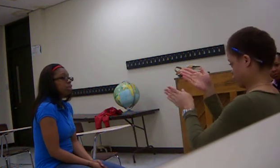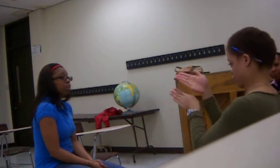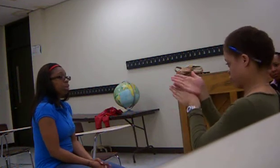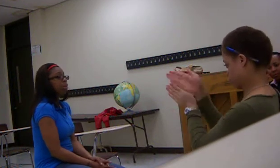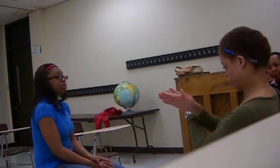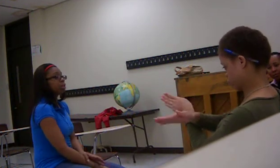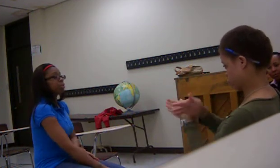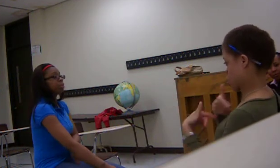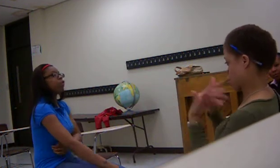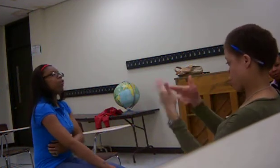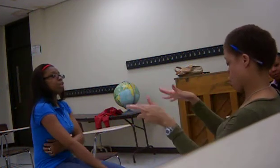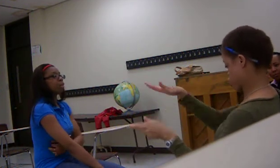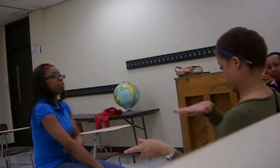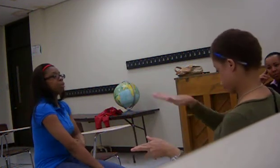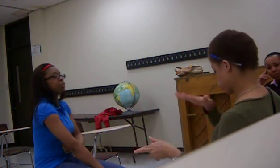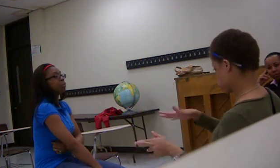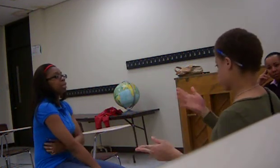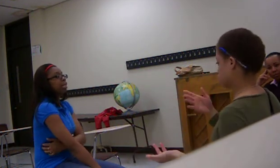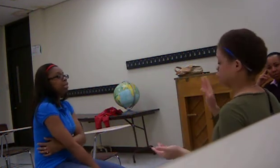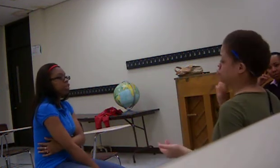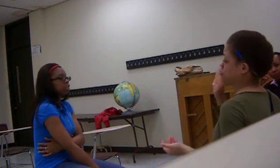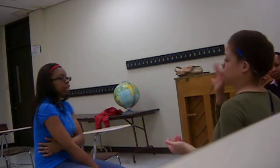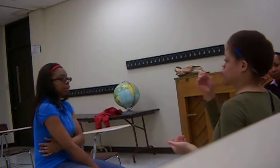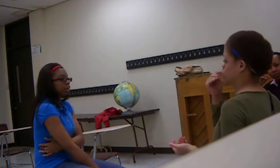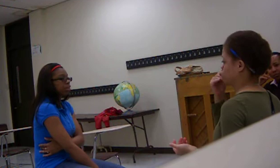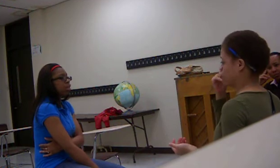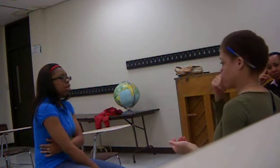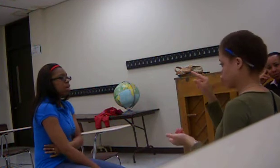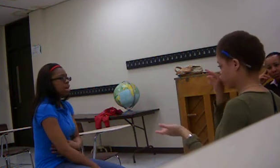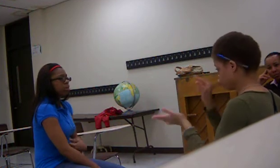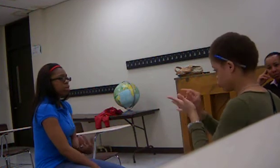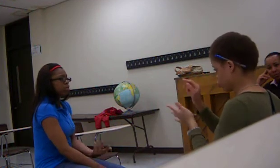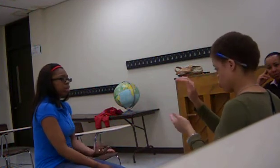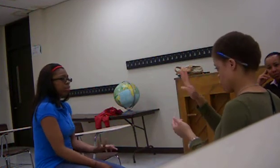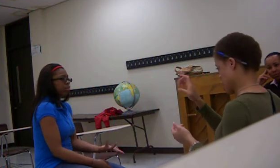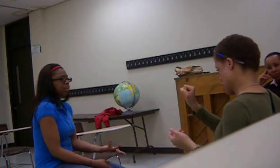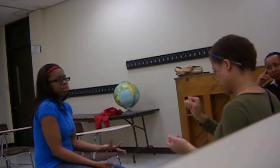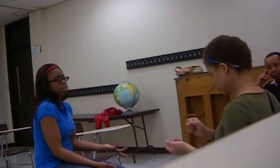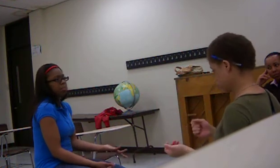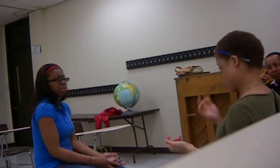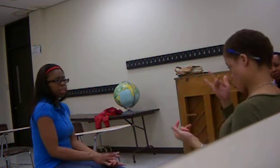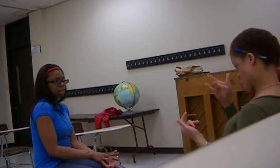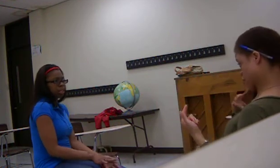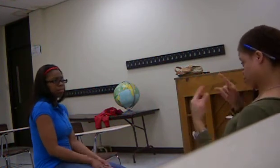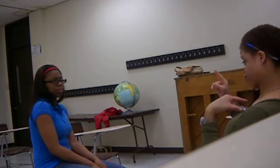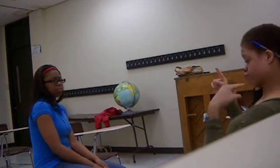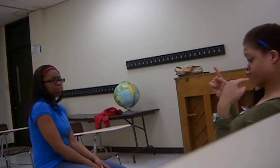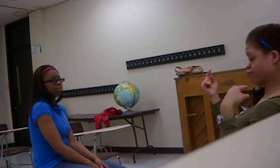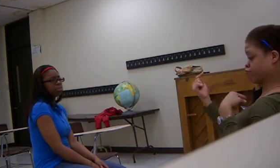So I went upstairs. Before then, we was in the kitchen area, and I was trying to fix me something to eat.